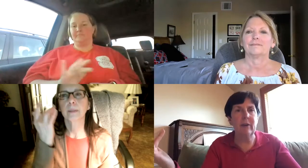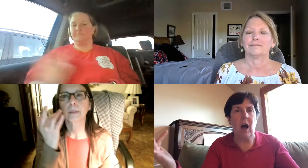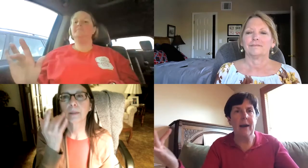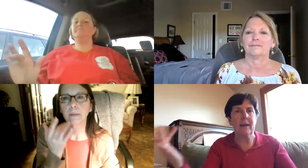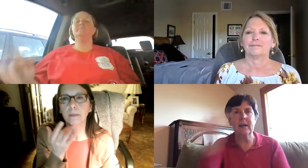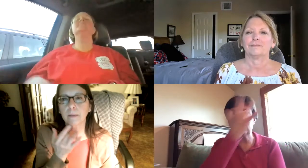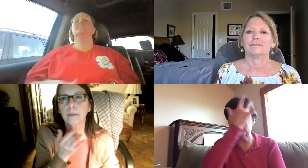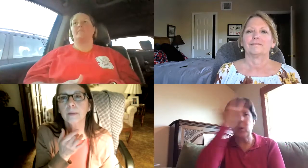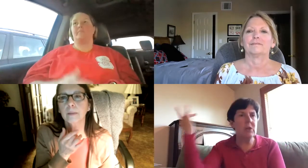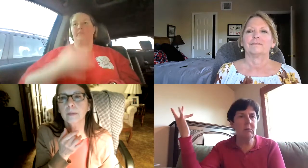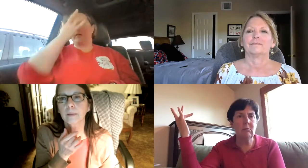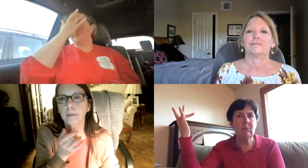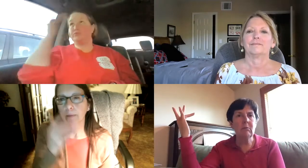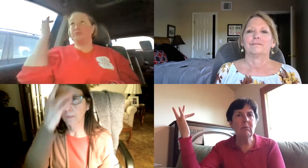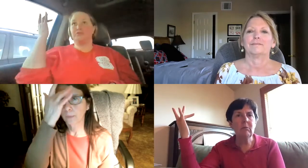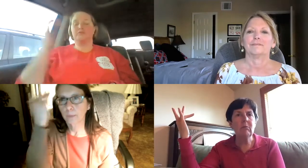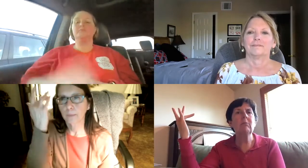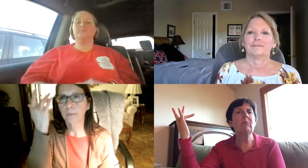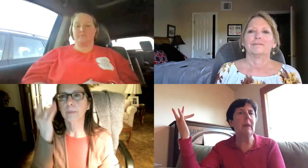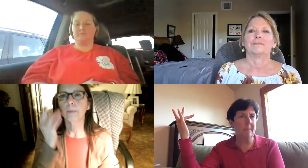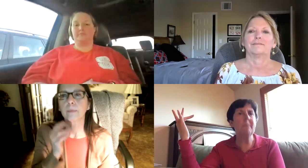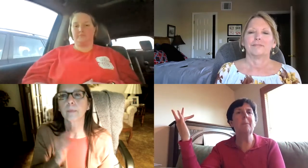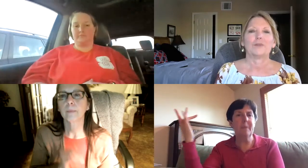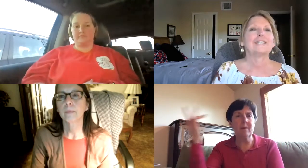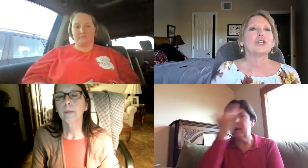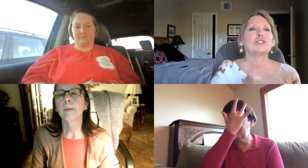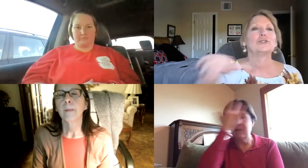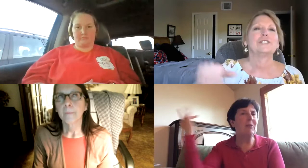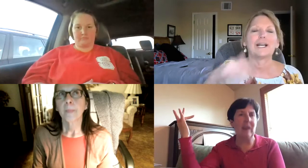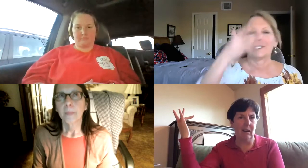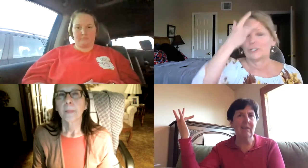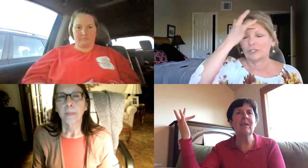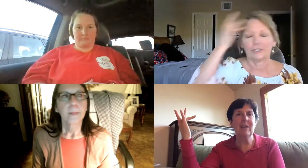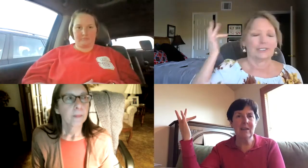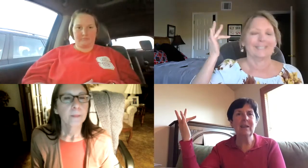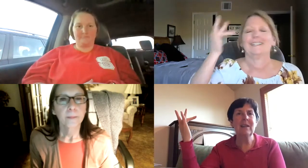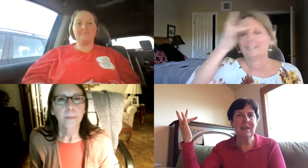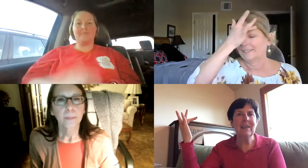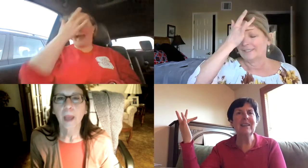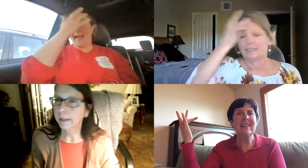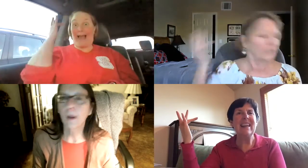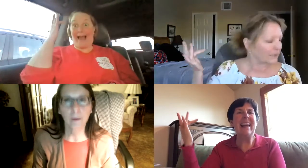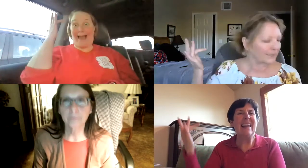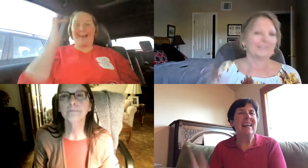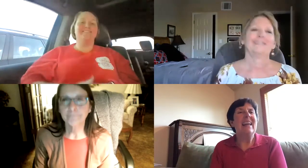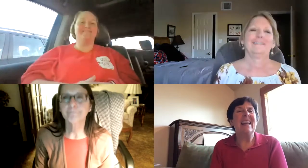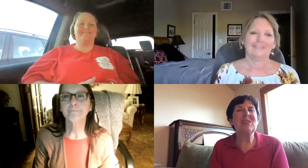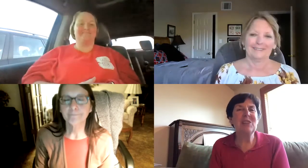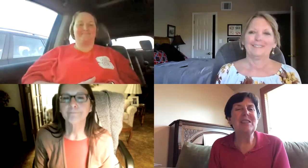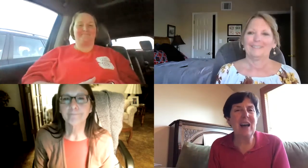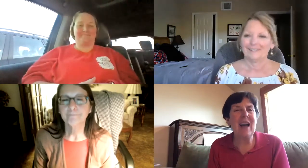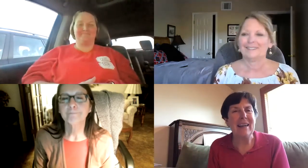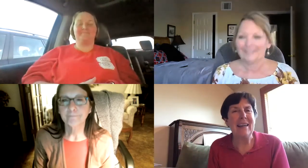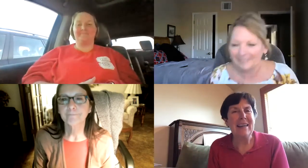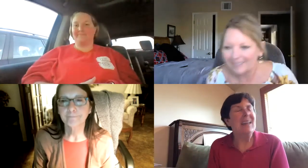I completely forgot it. It's just, whoosh. Yep. Oh, that's like our nothing. New sign, girls. It's a